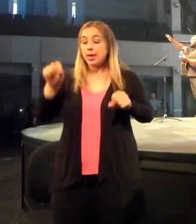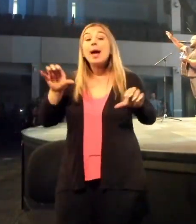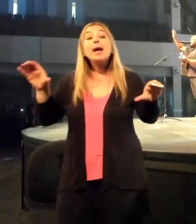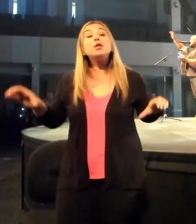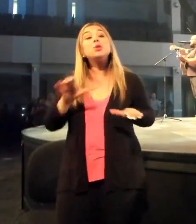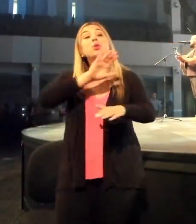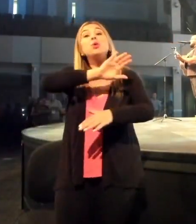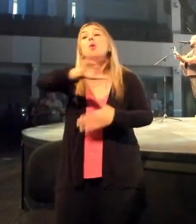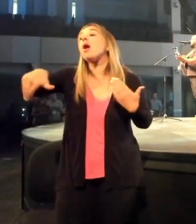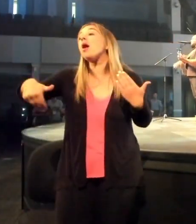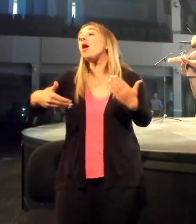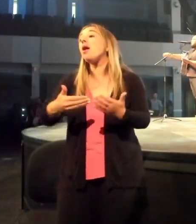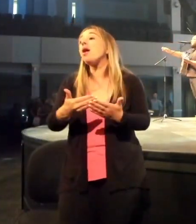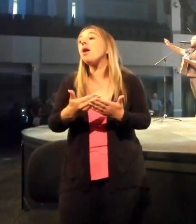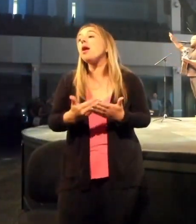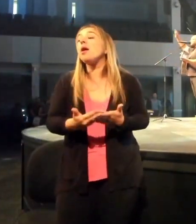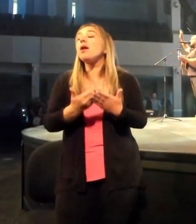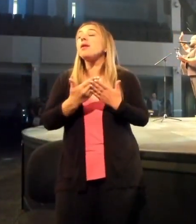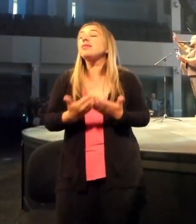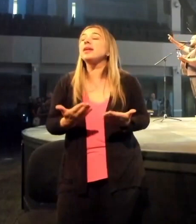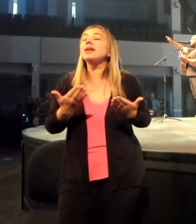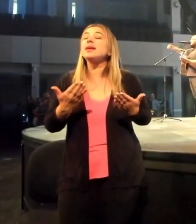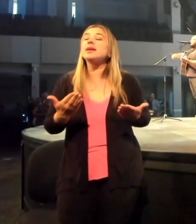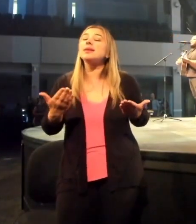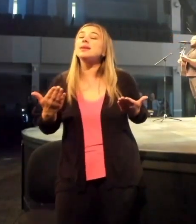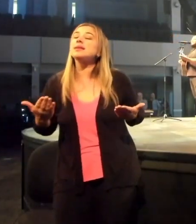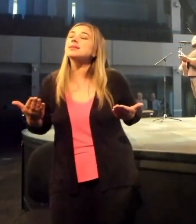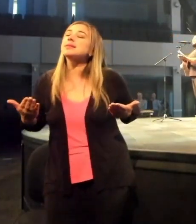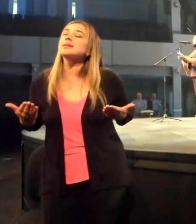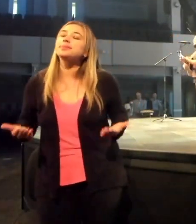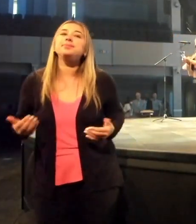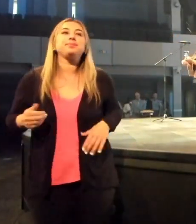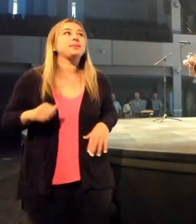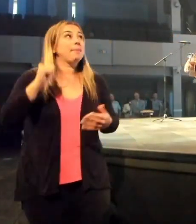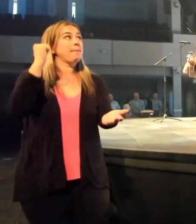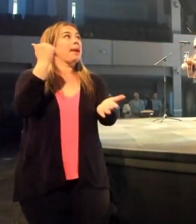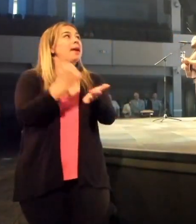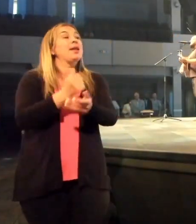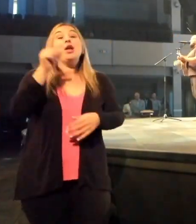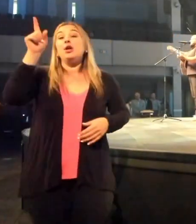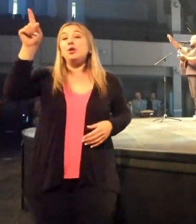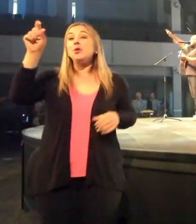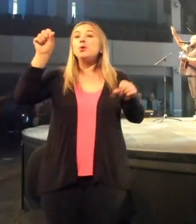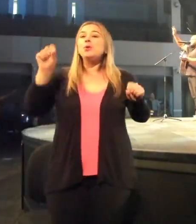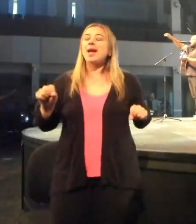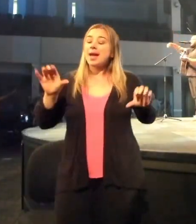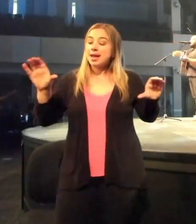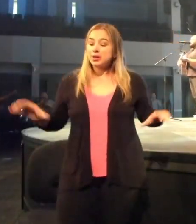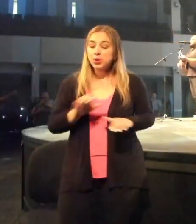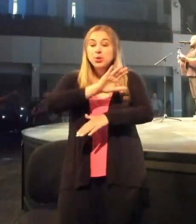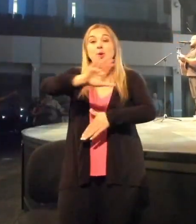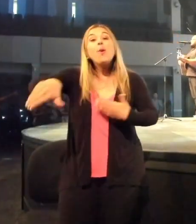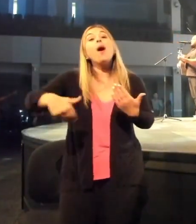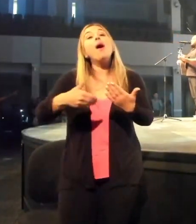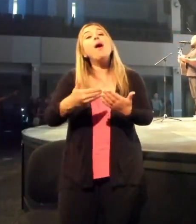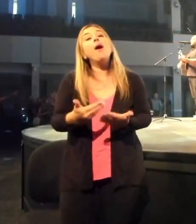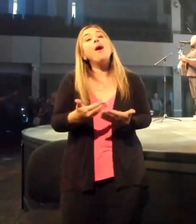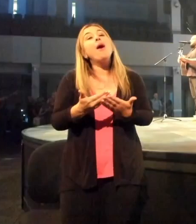You can do all things. Amen. You can